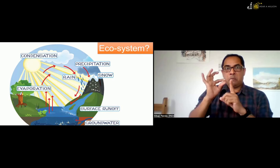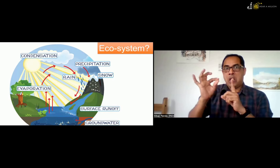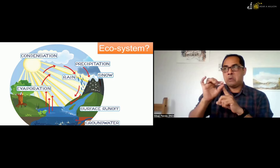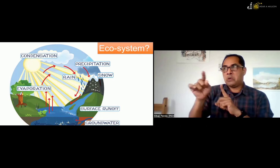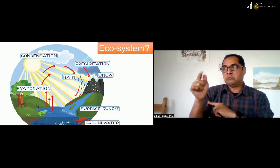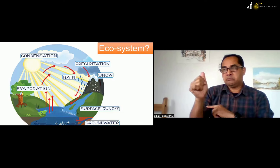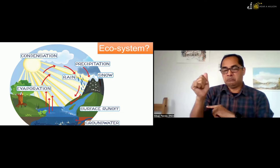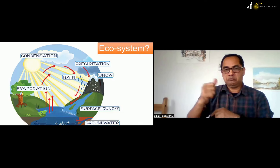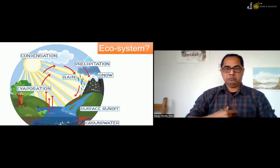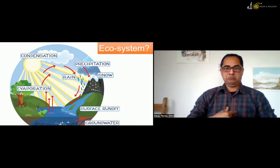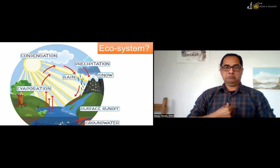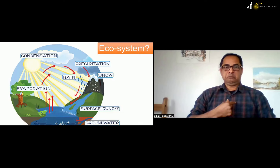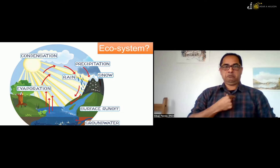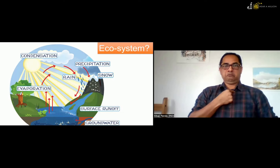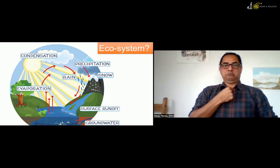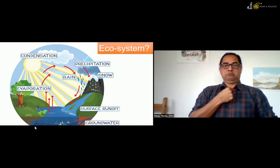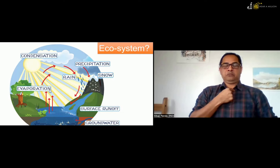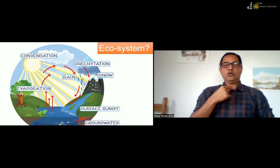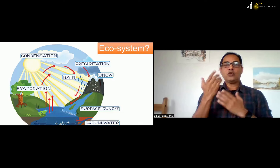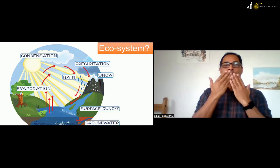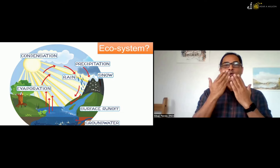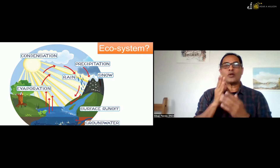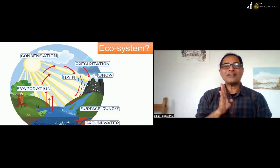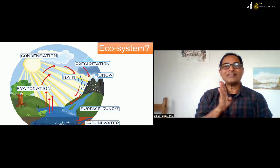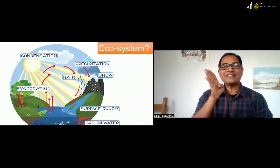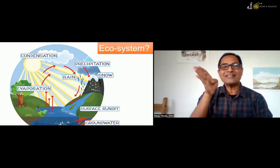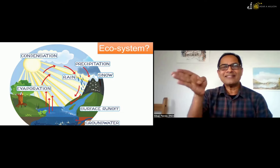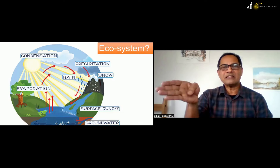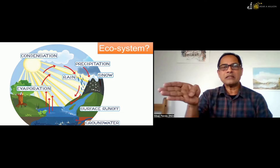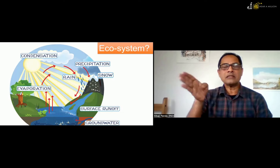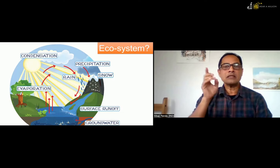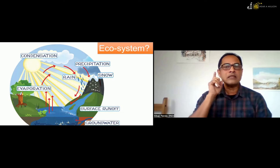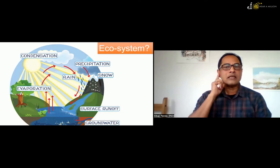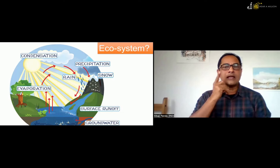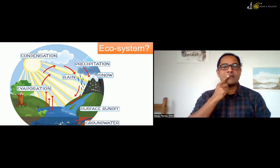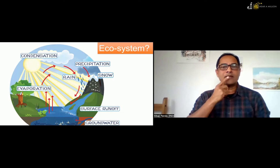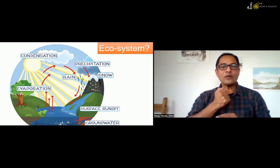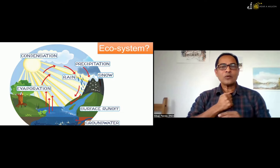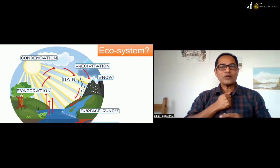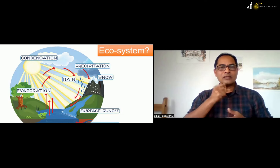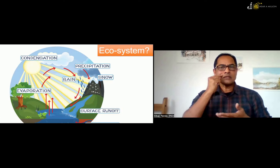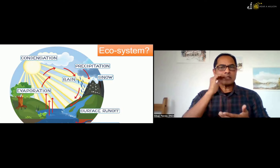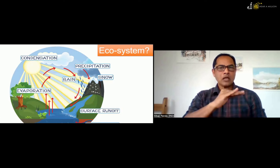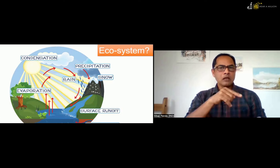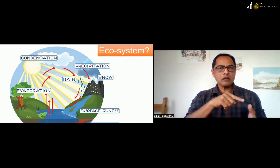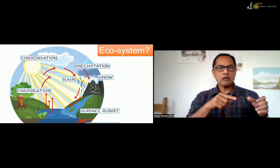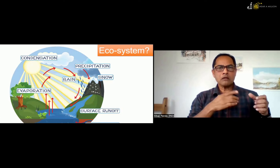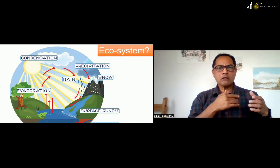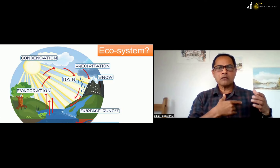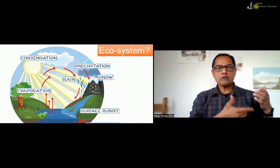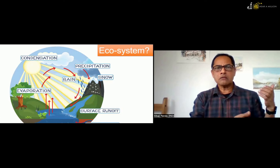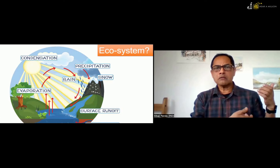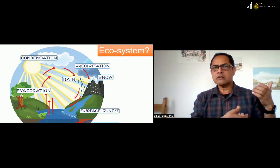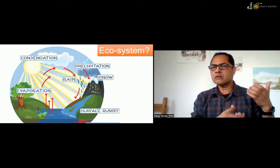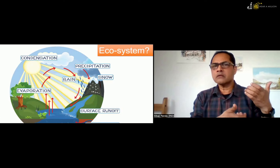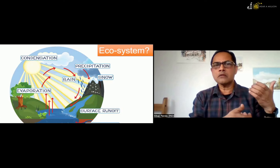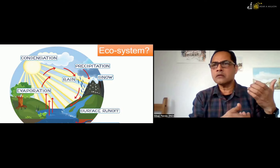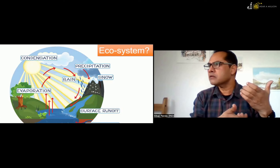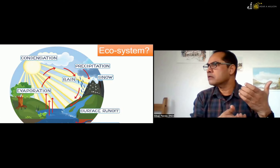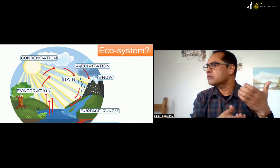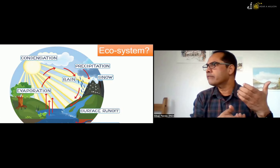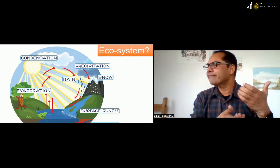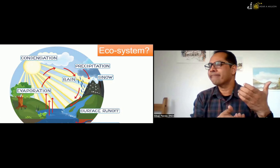you're hearing neighbors are putting their children in a private school, and it's